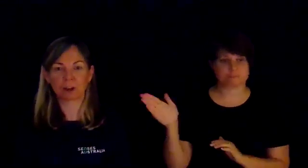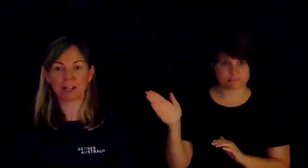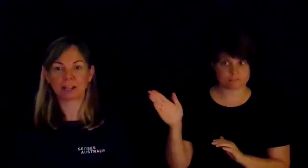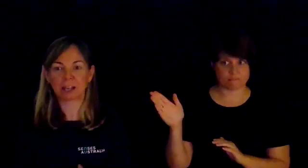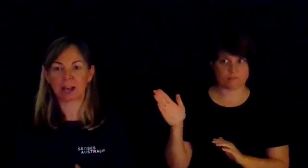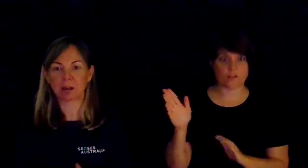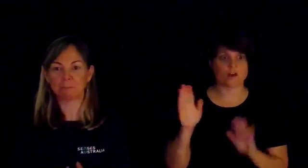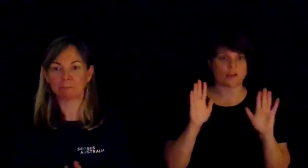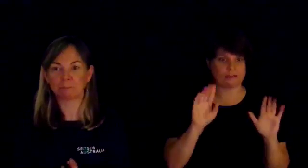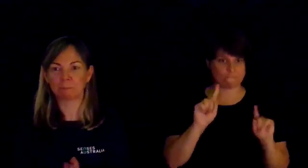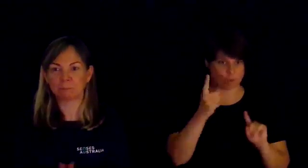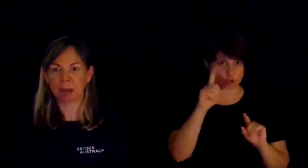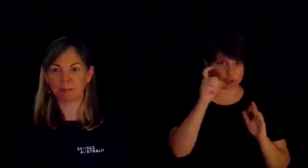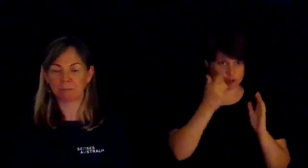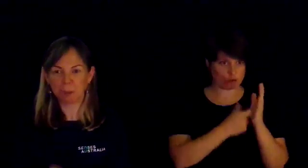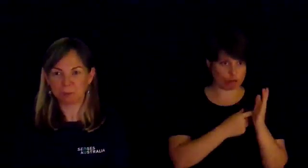first, Craig,